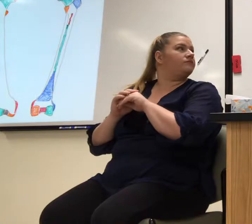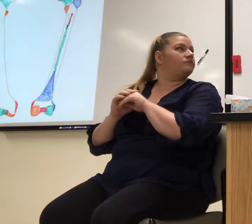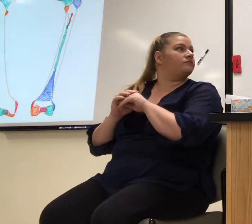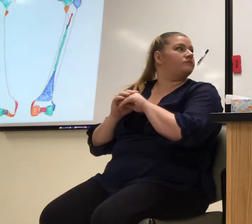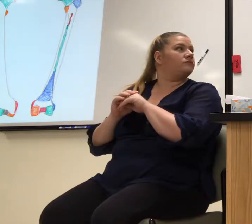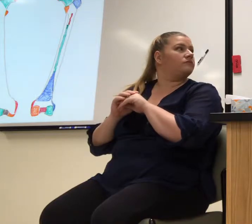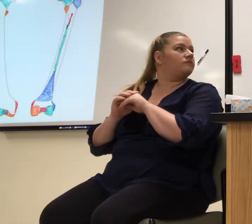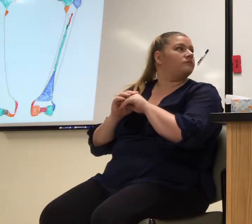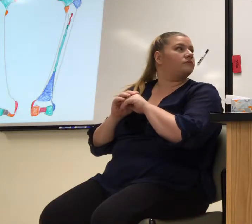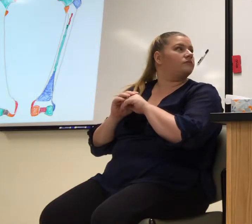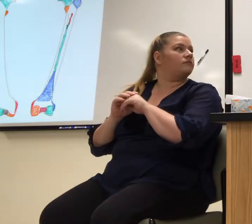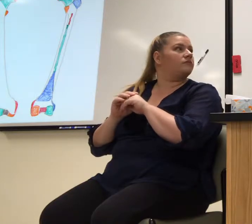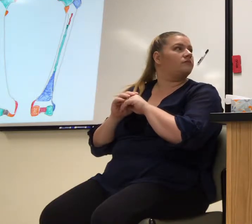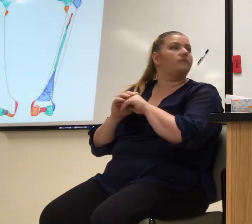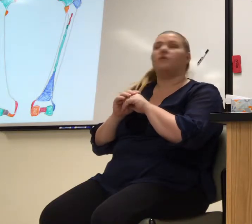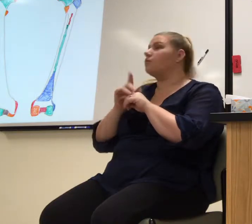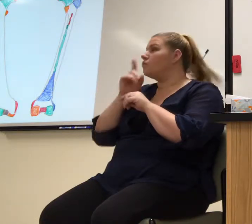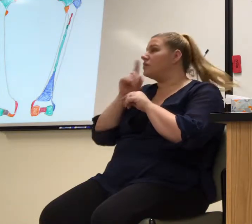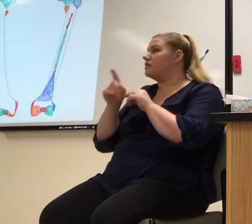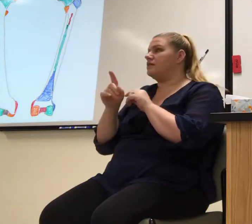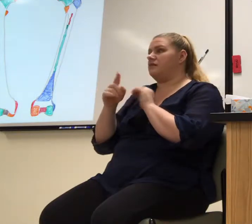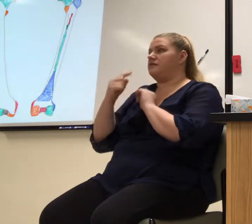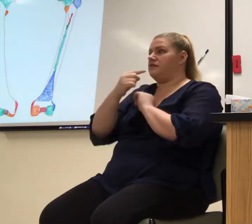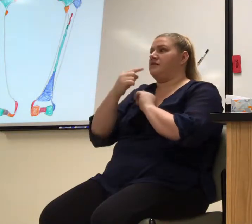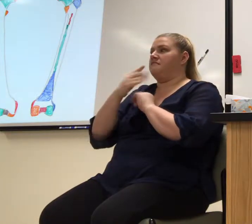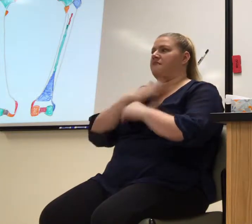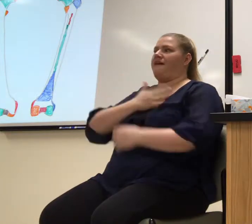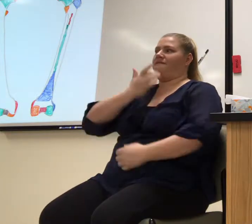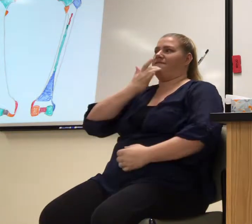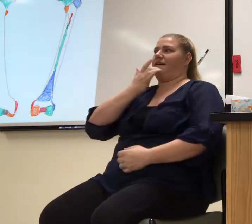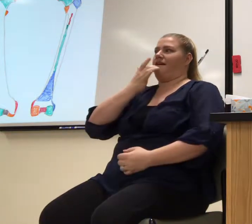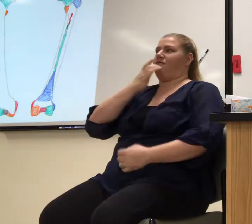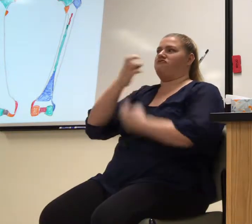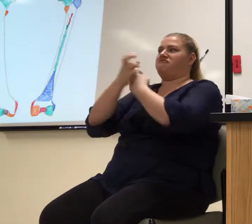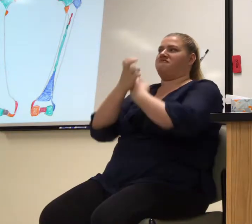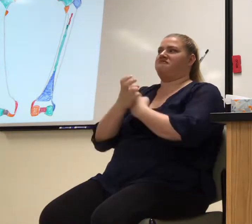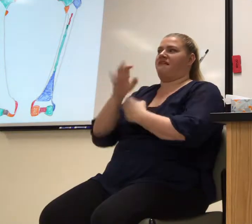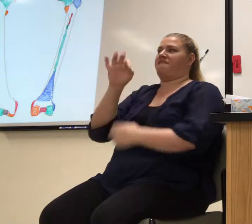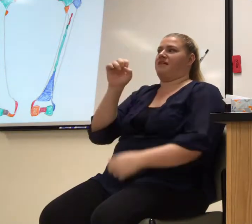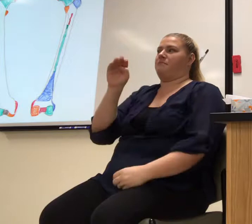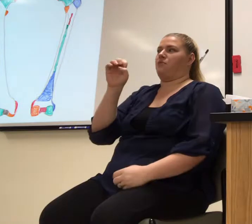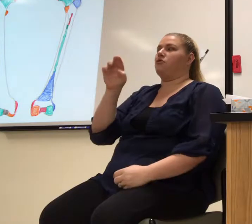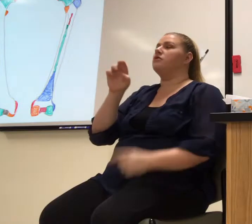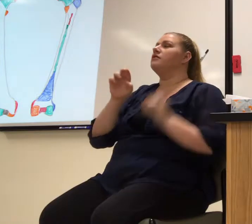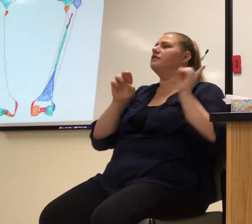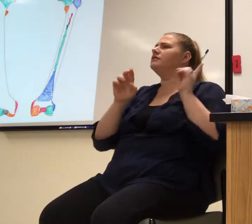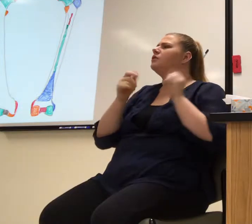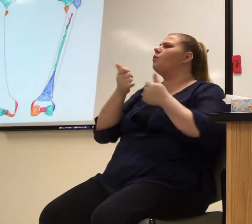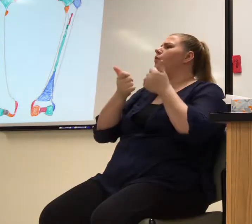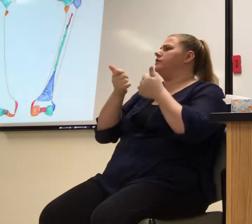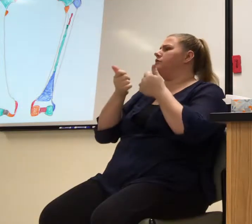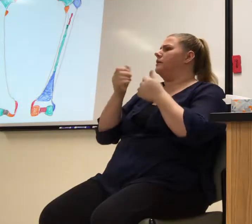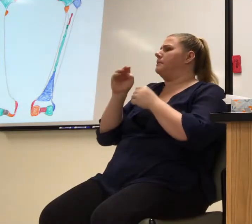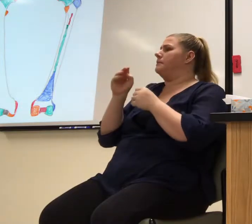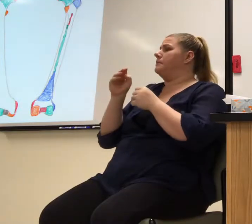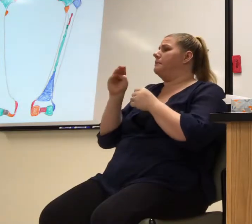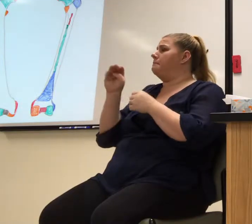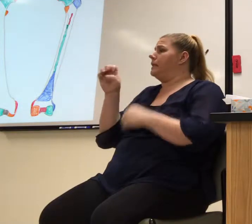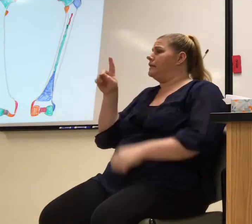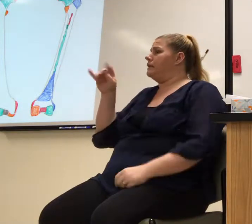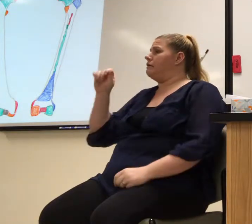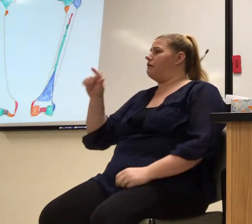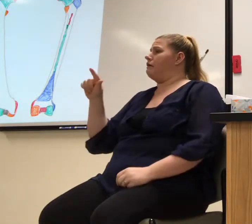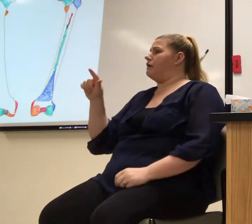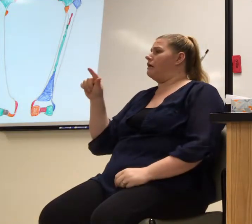it's shown well here. I see a very significant bump. You're gonna want to look for it. Is this medial or lateral where I'm pointing?